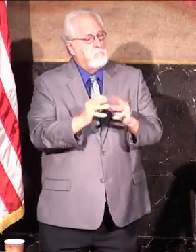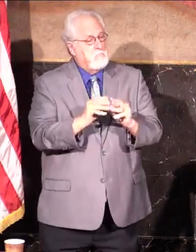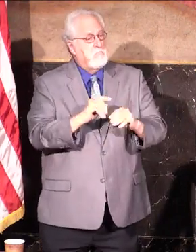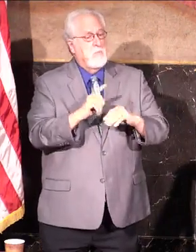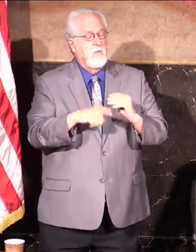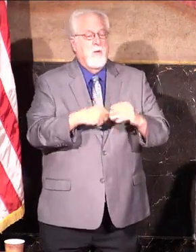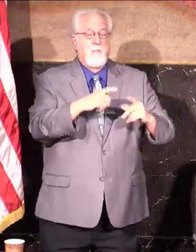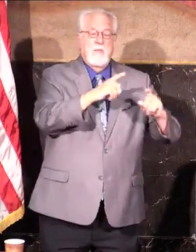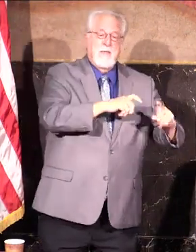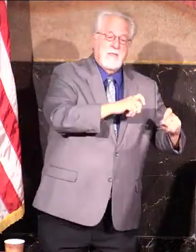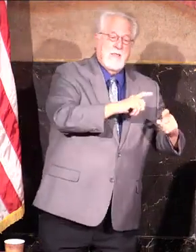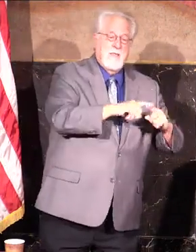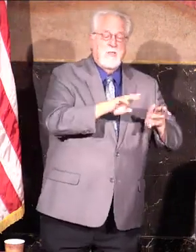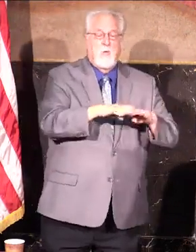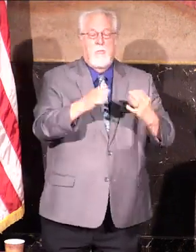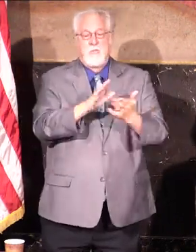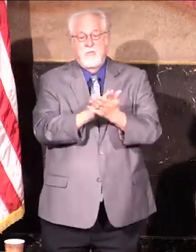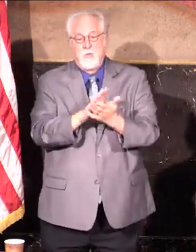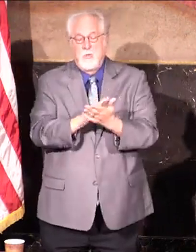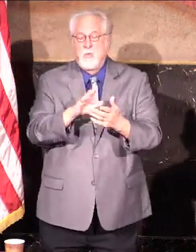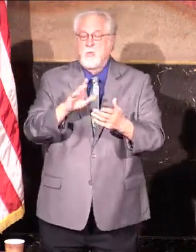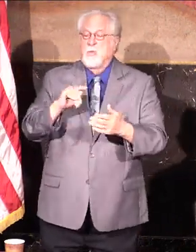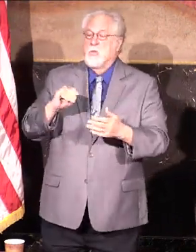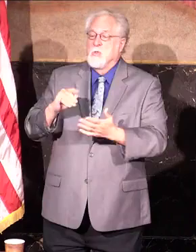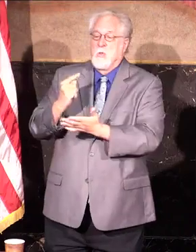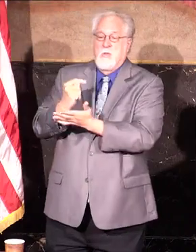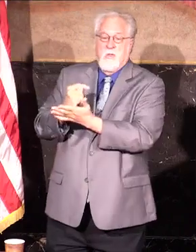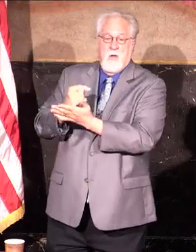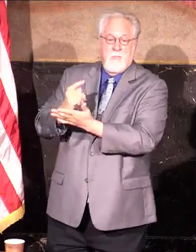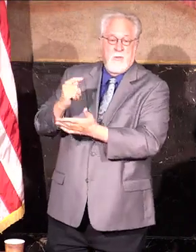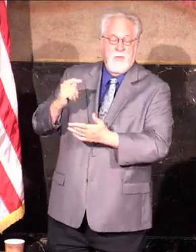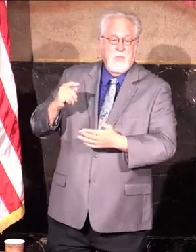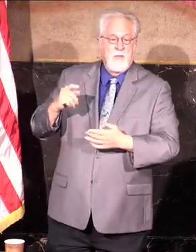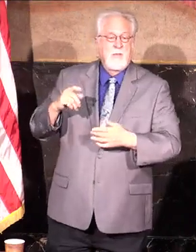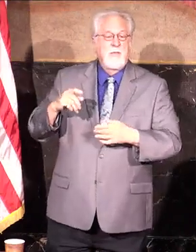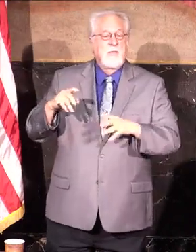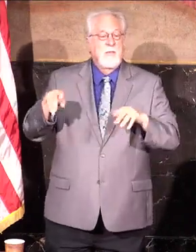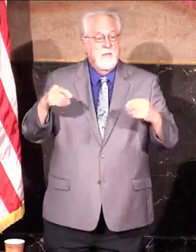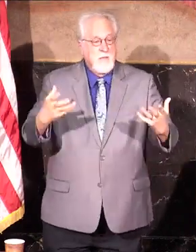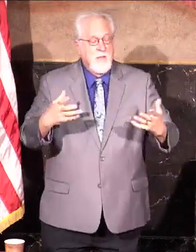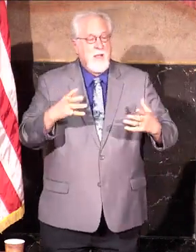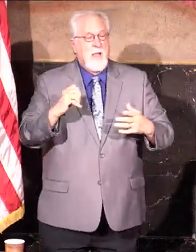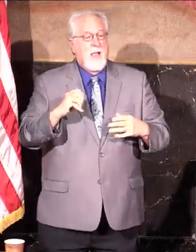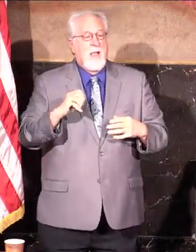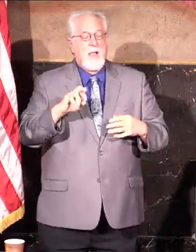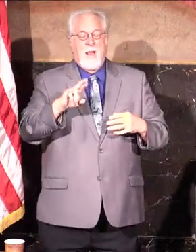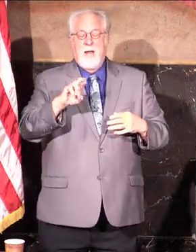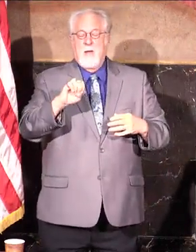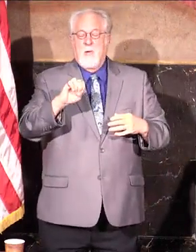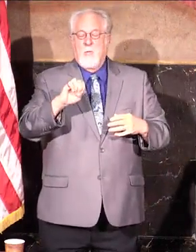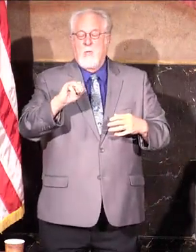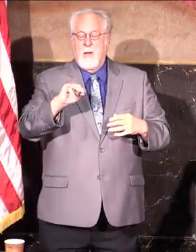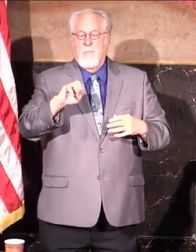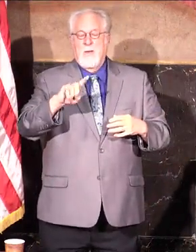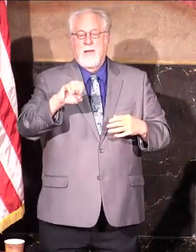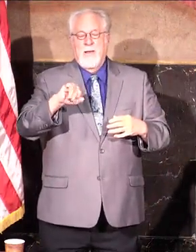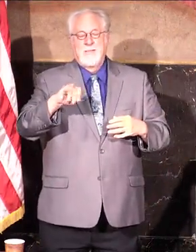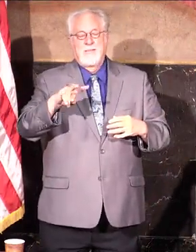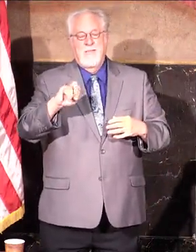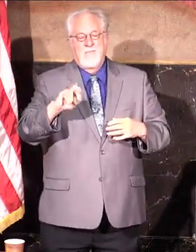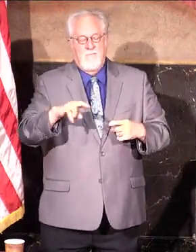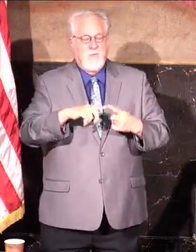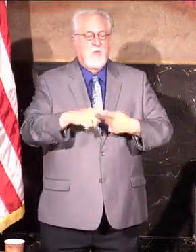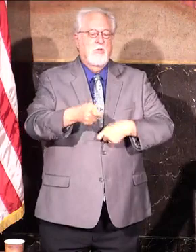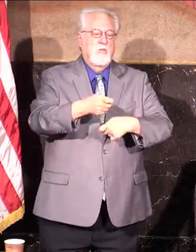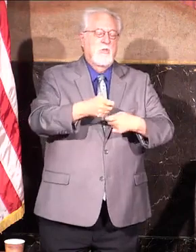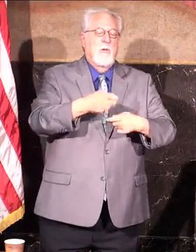from testing to opening schools to therapeutic treatments and remdesivir, convalescent plasma transfusions. We